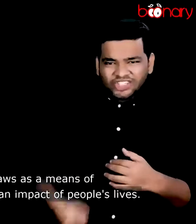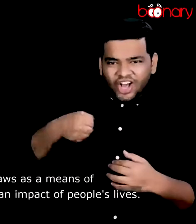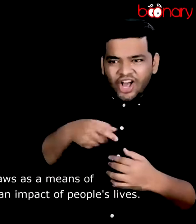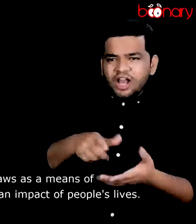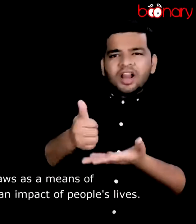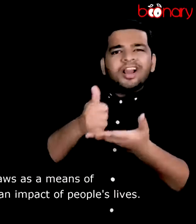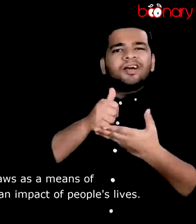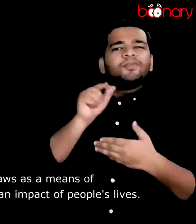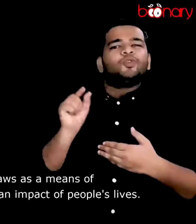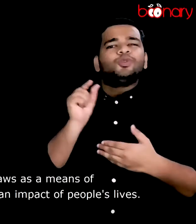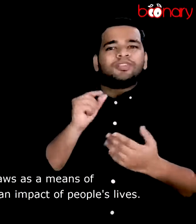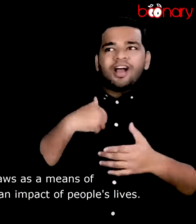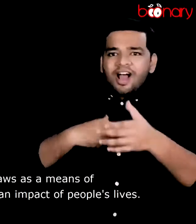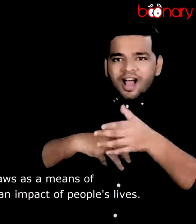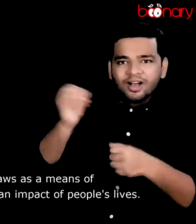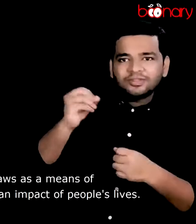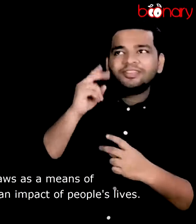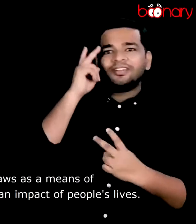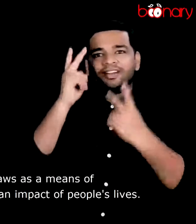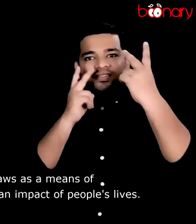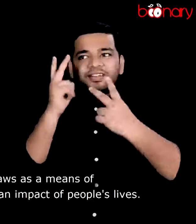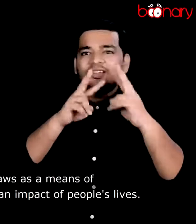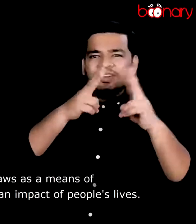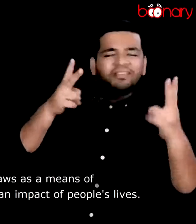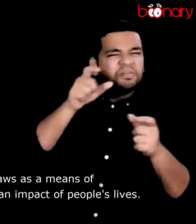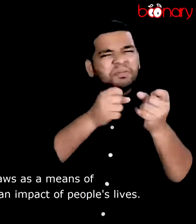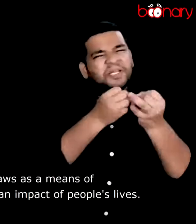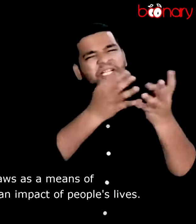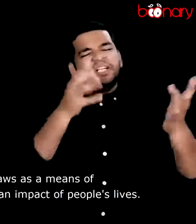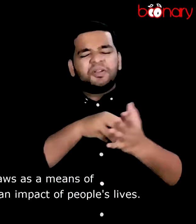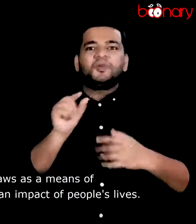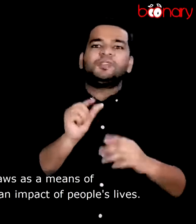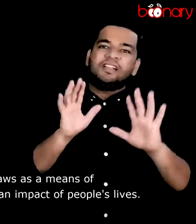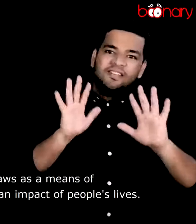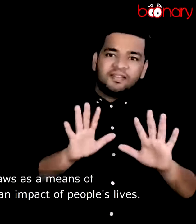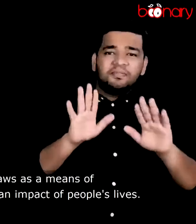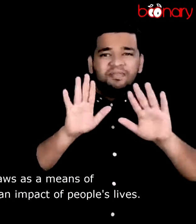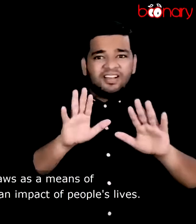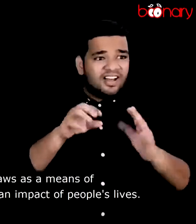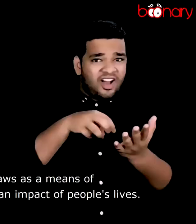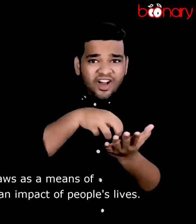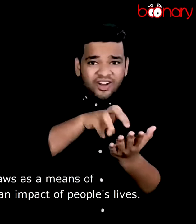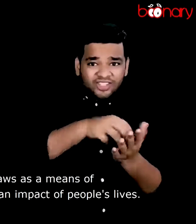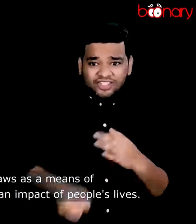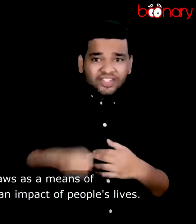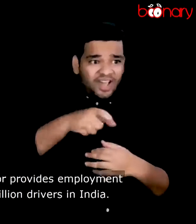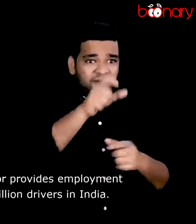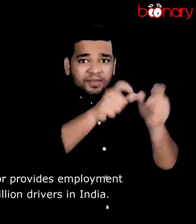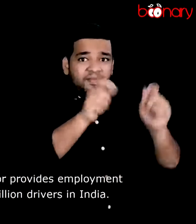Having auto rickshaws as a means of transport has actually had an impact on people's lives. The auto